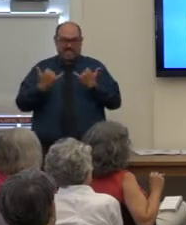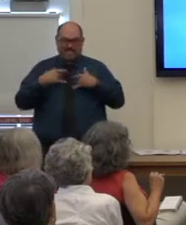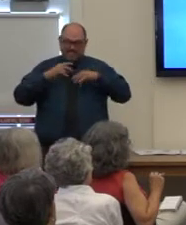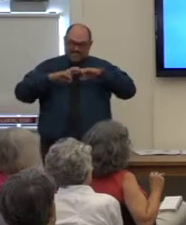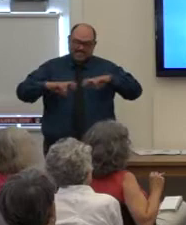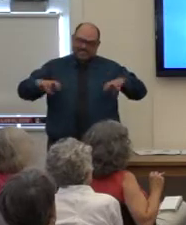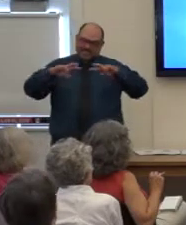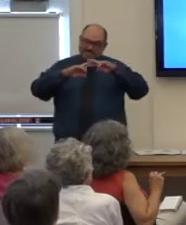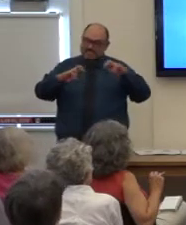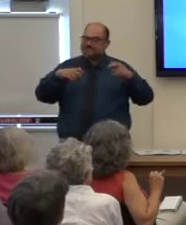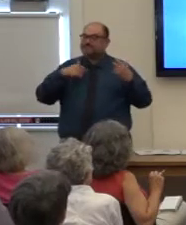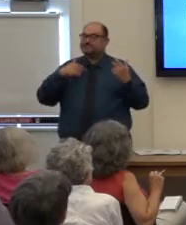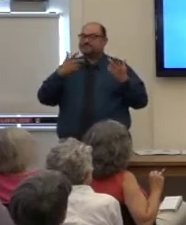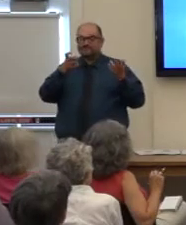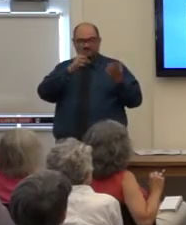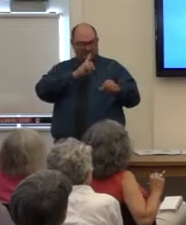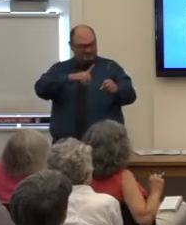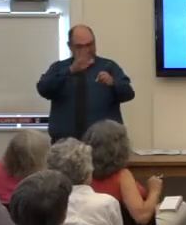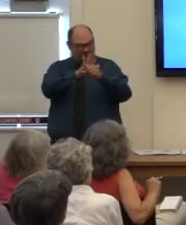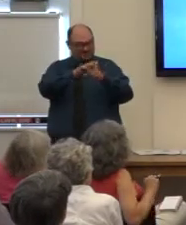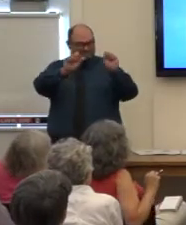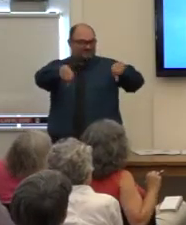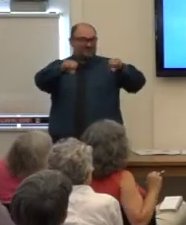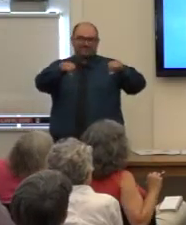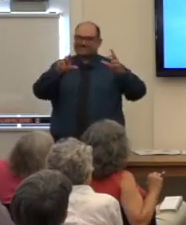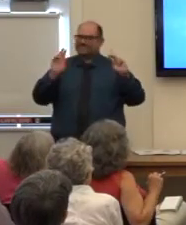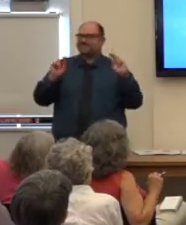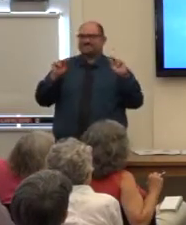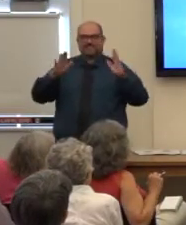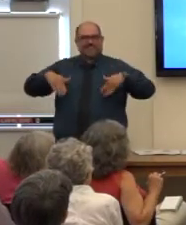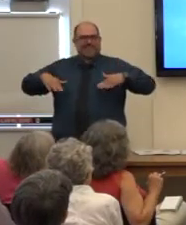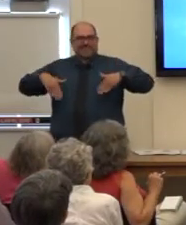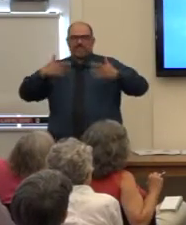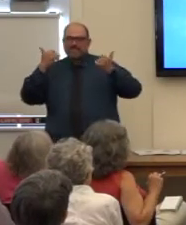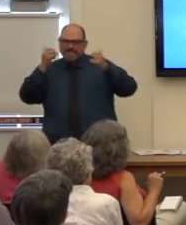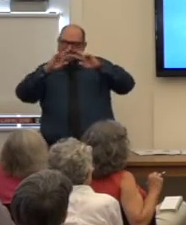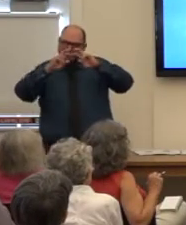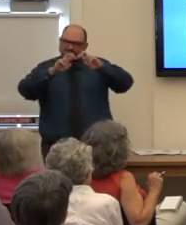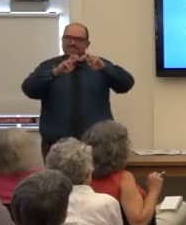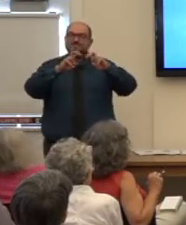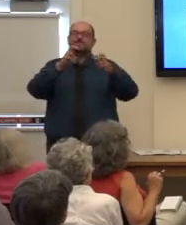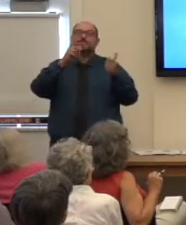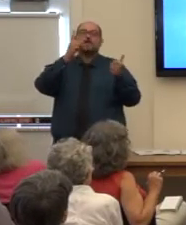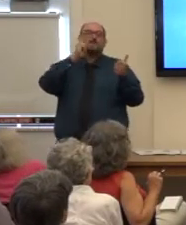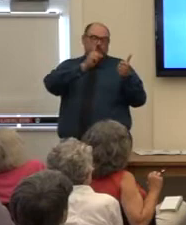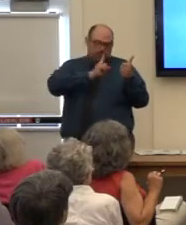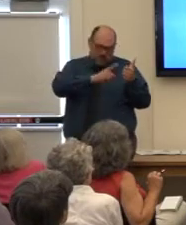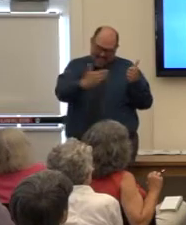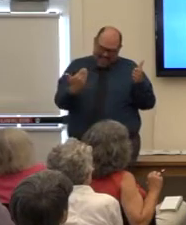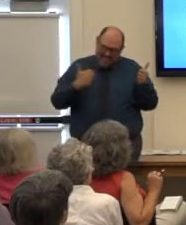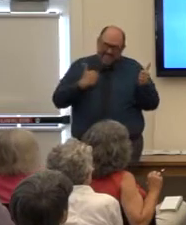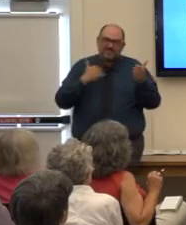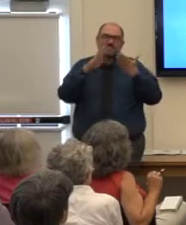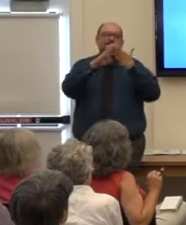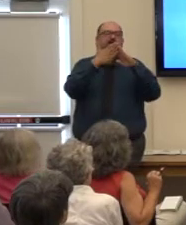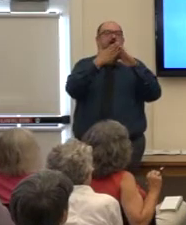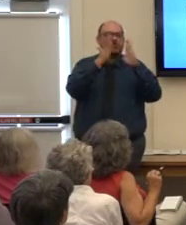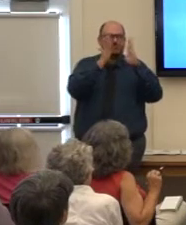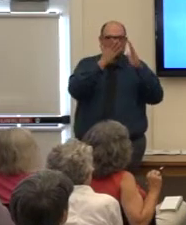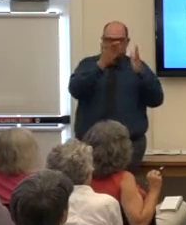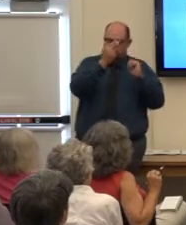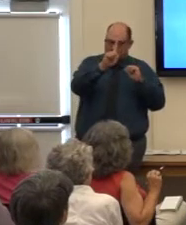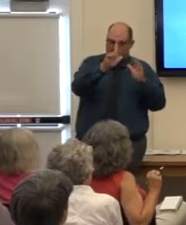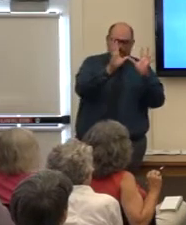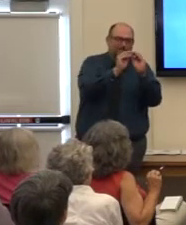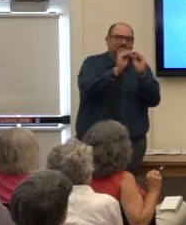we presume to be true about town meetings, about church services here, the Methodist Church after